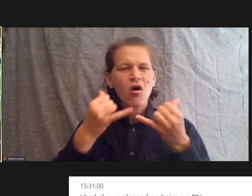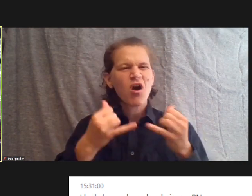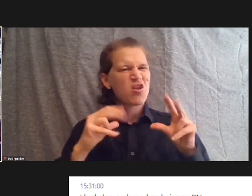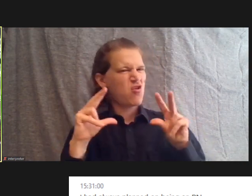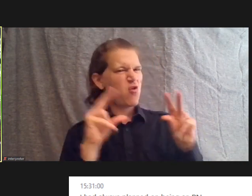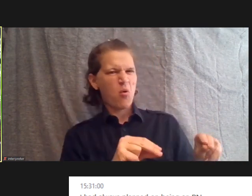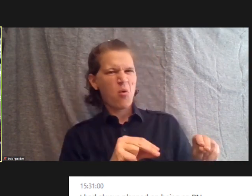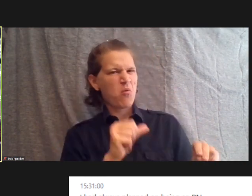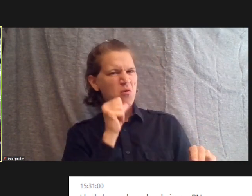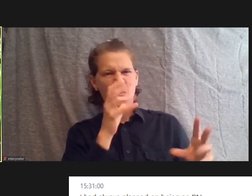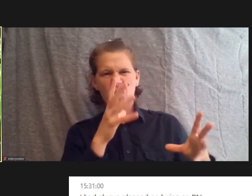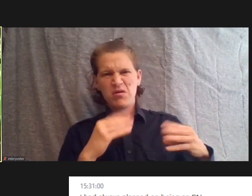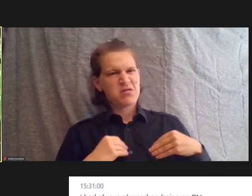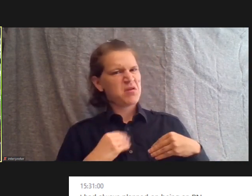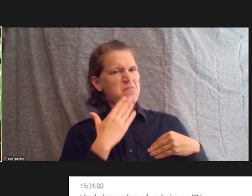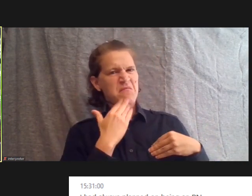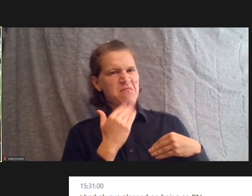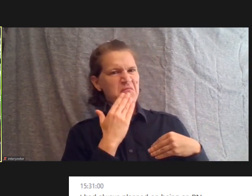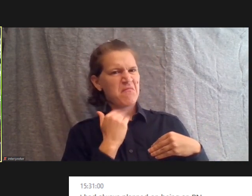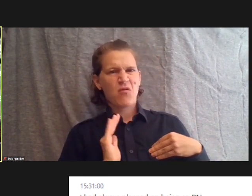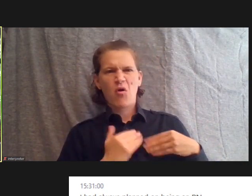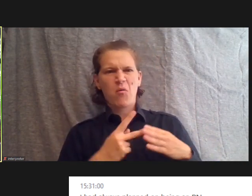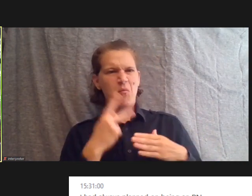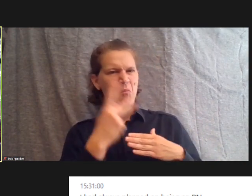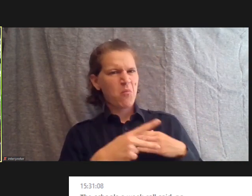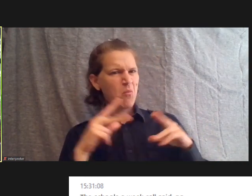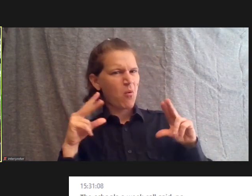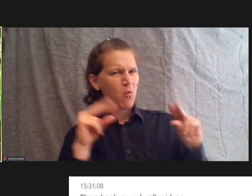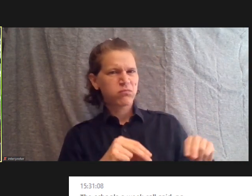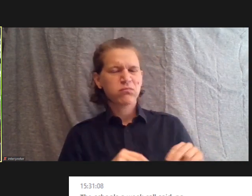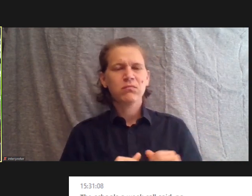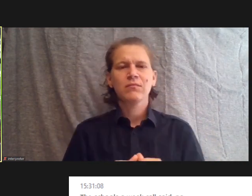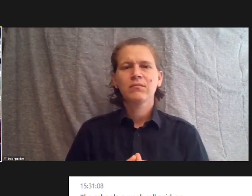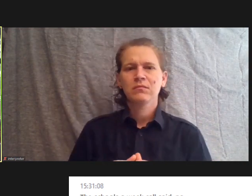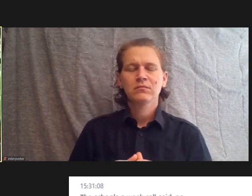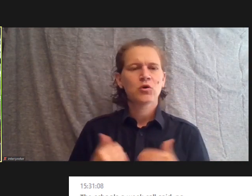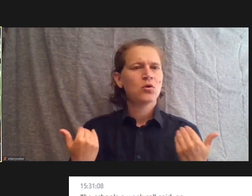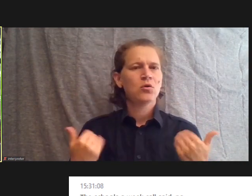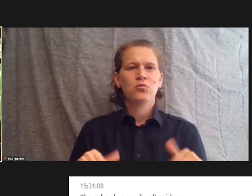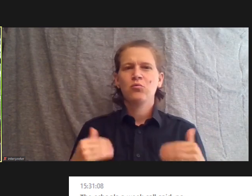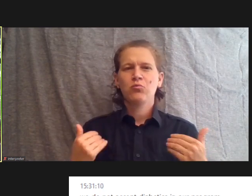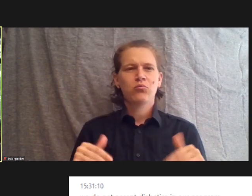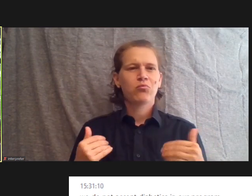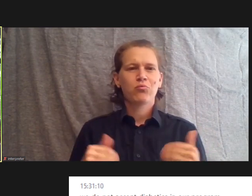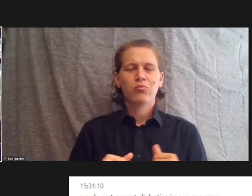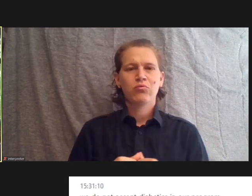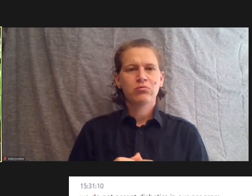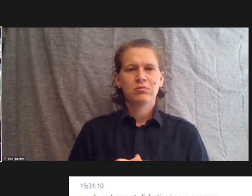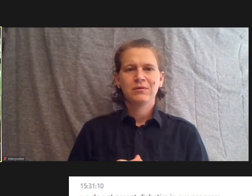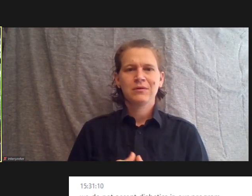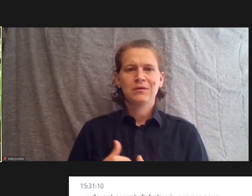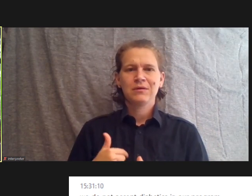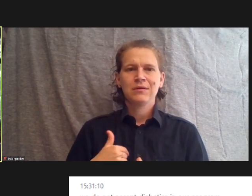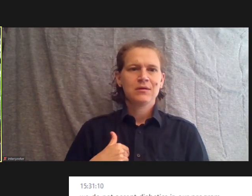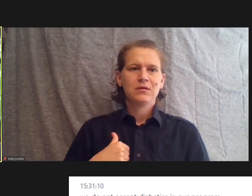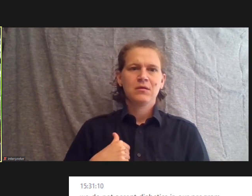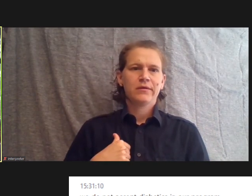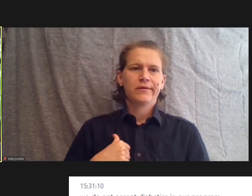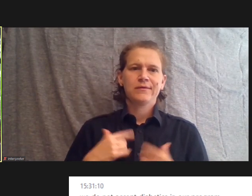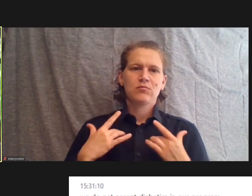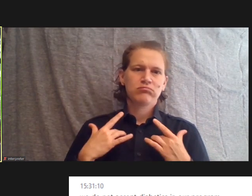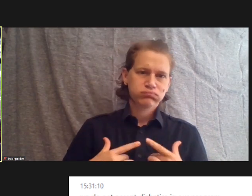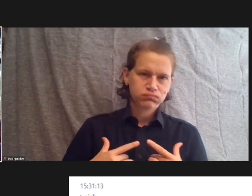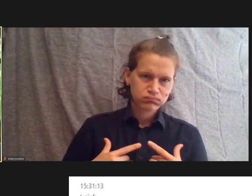accept diabetics in our program. Oh, I sank.